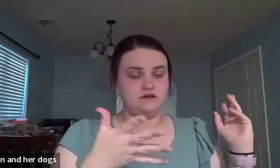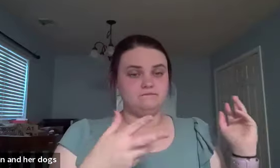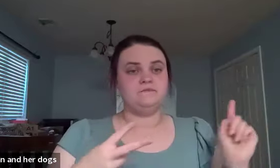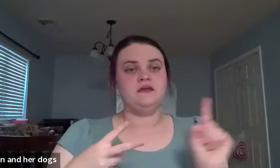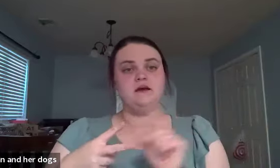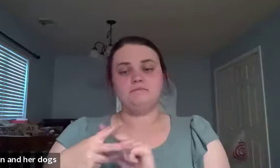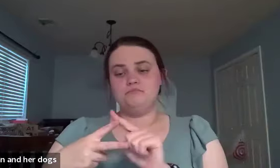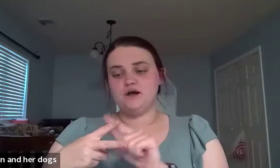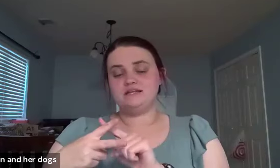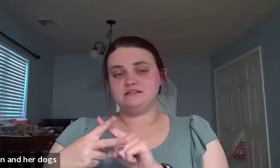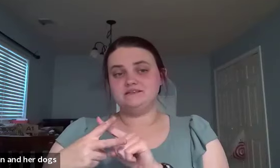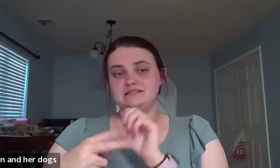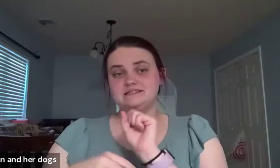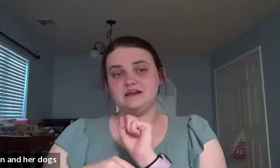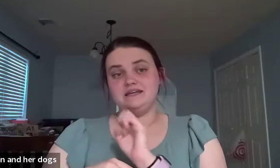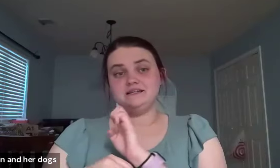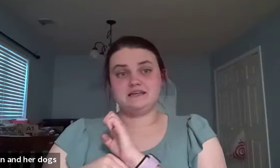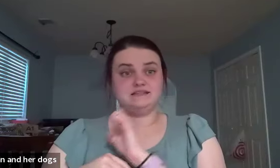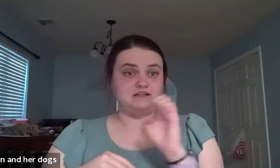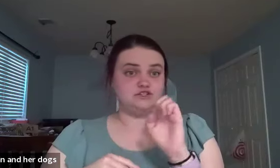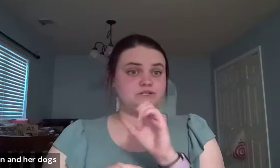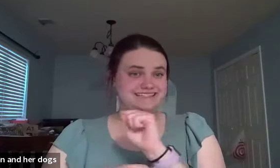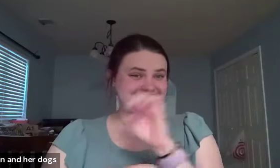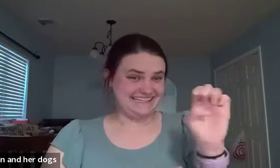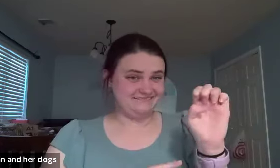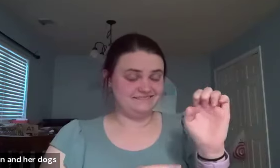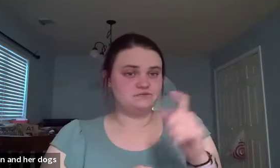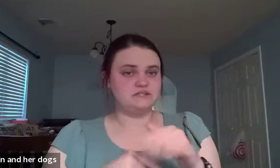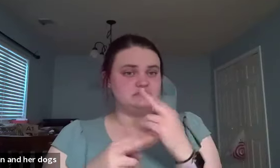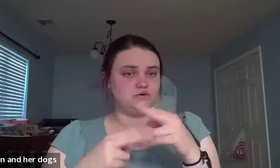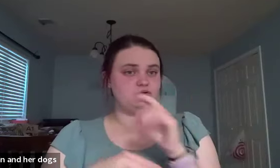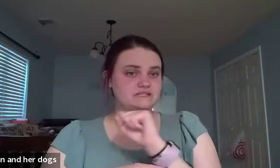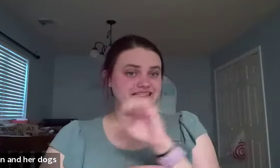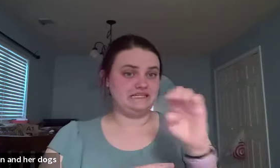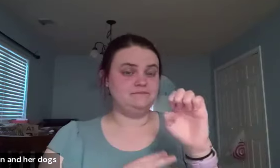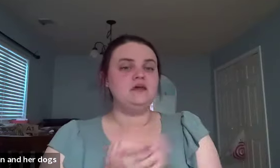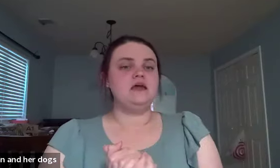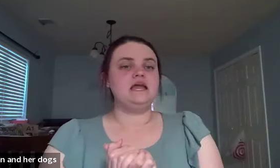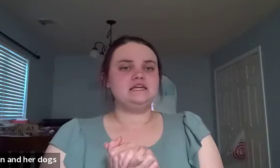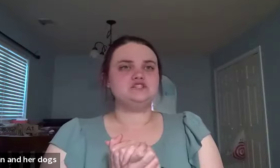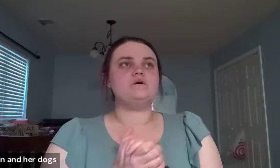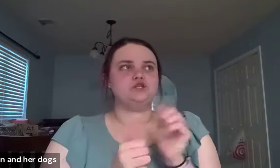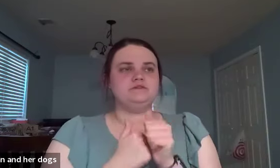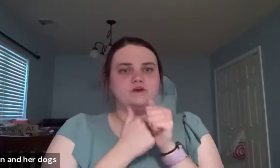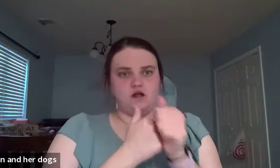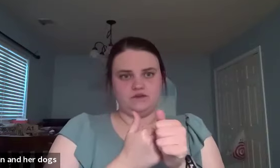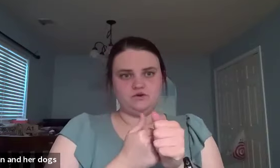everything. But the Signing Exact English, which is C, that's what it's short for, C, is going to be following